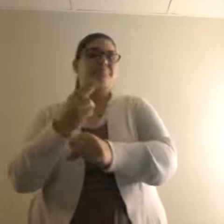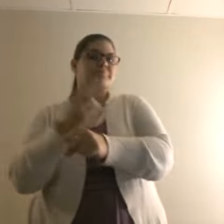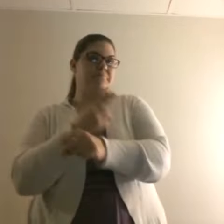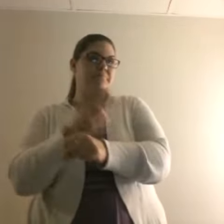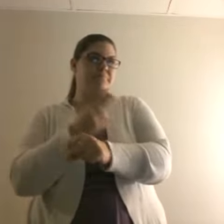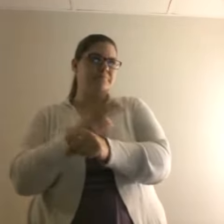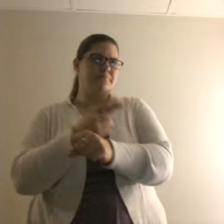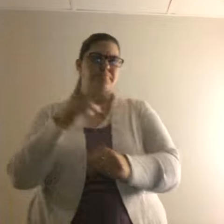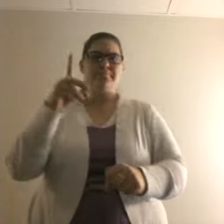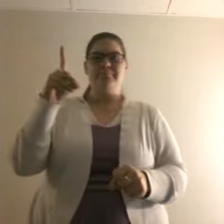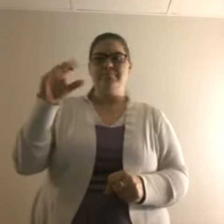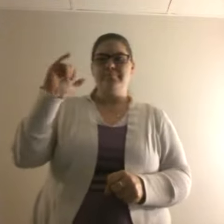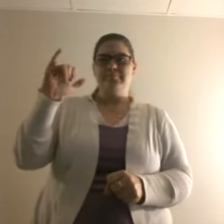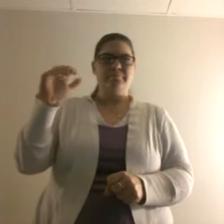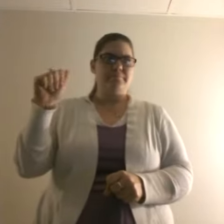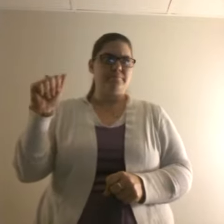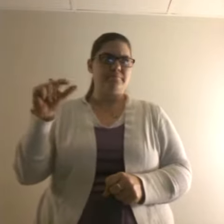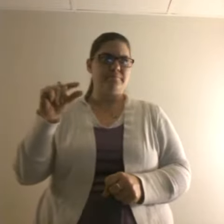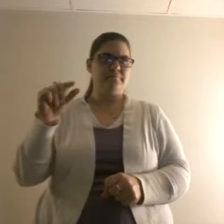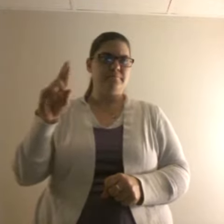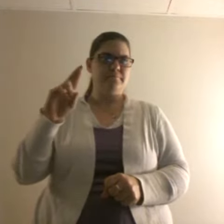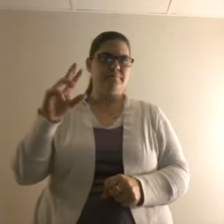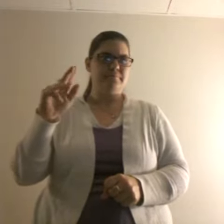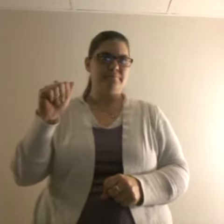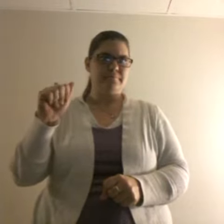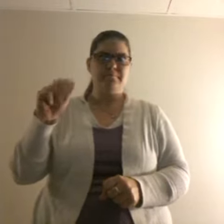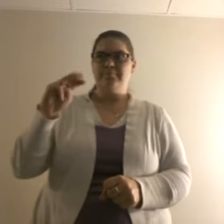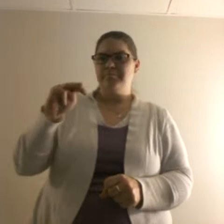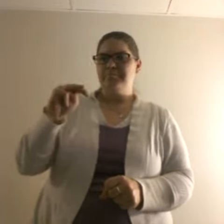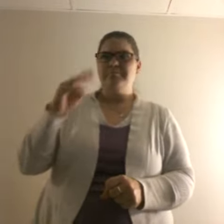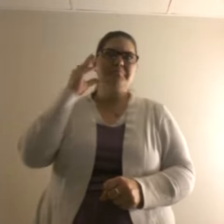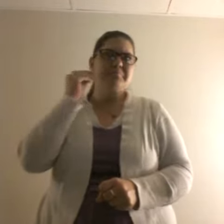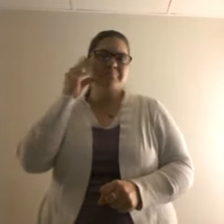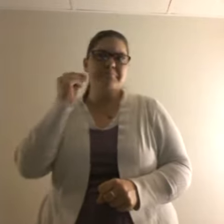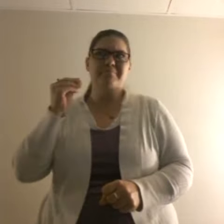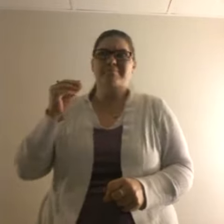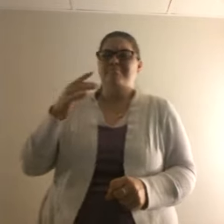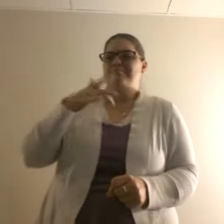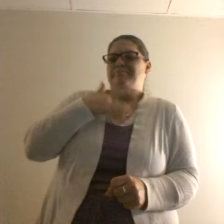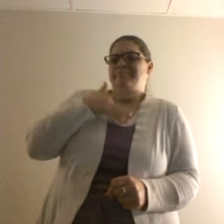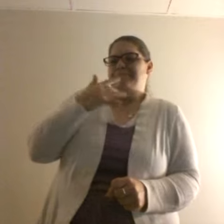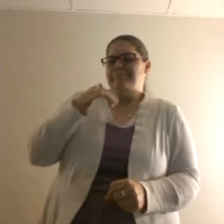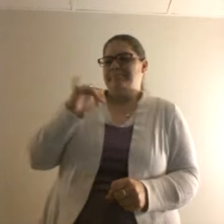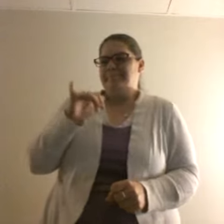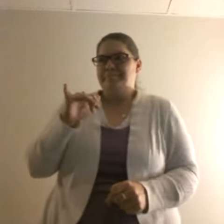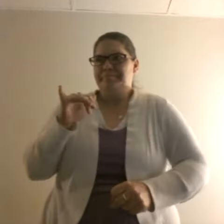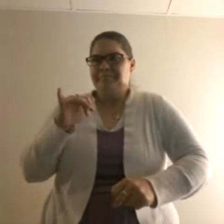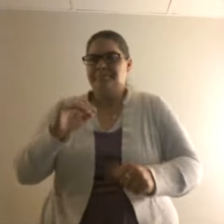feel a whole lot like what we did about a month ago when we were reading about George Washington and Abraham Lincoln. Remember what we